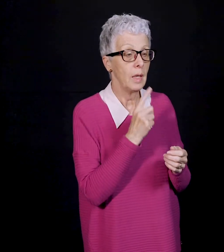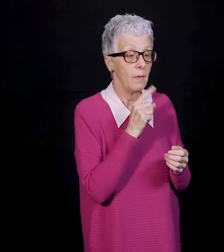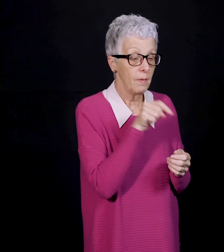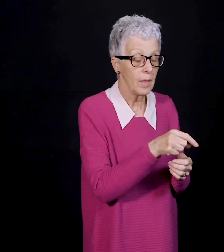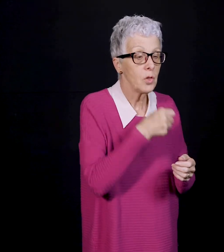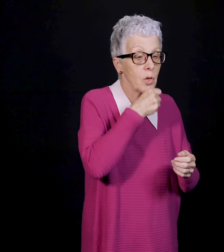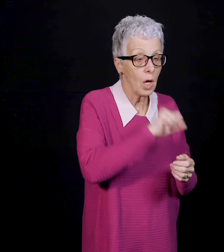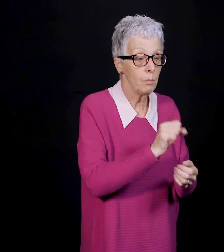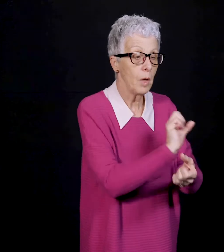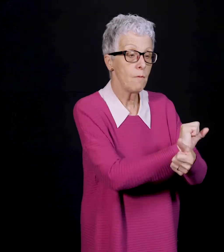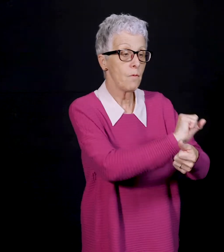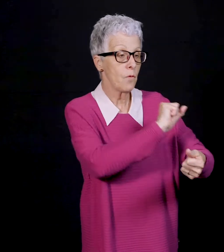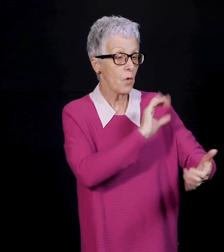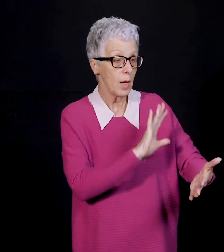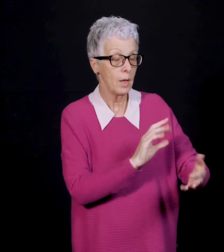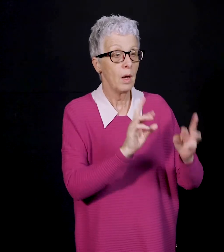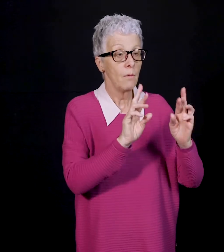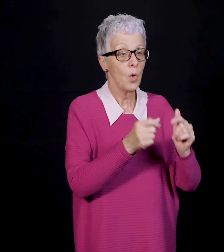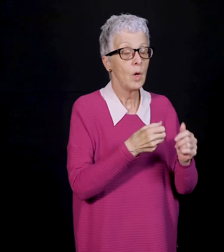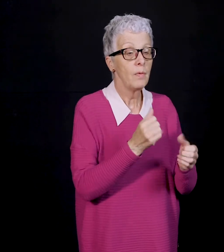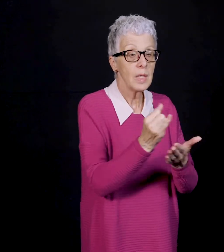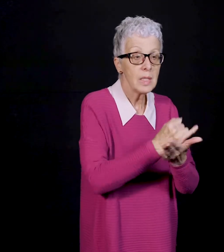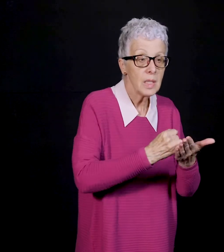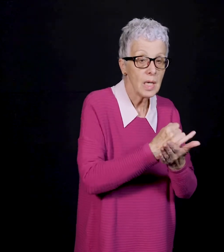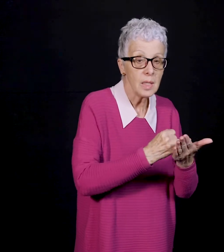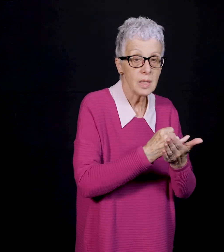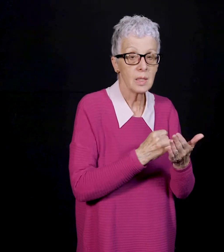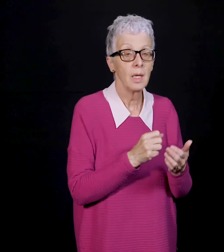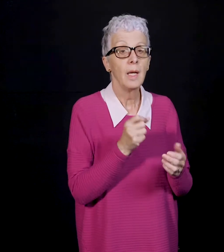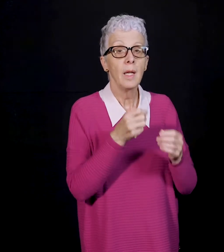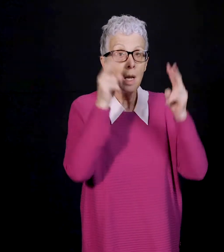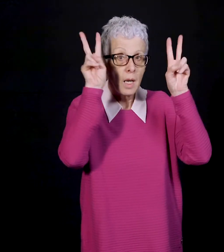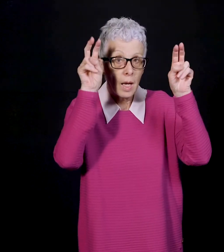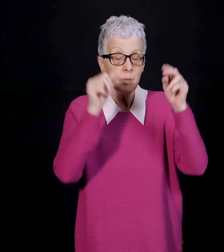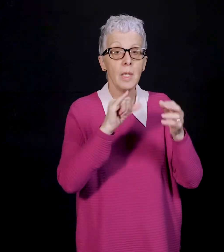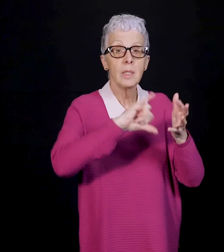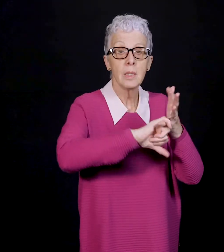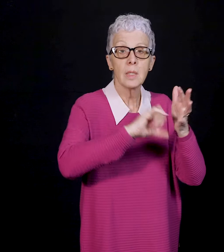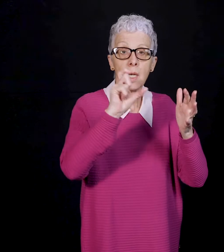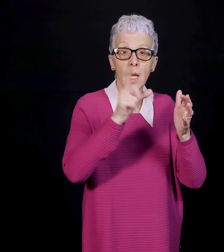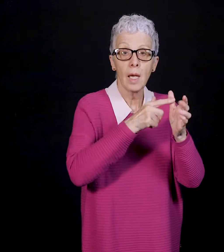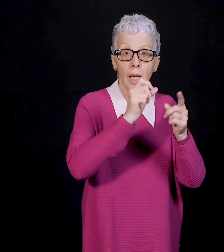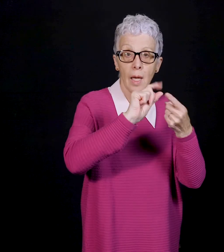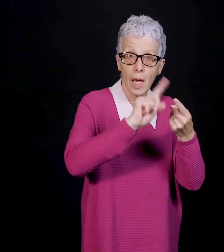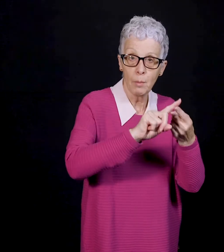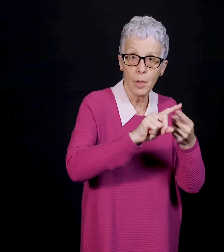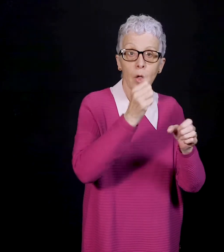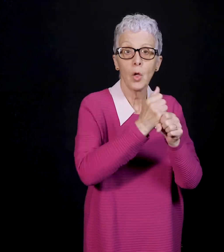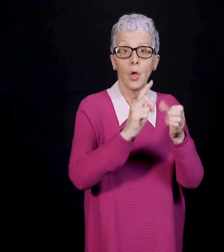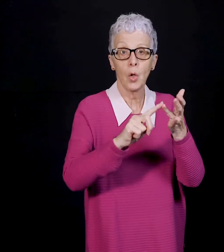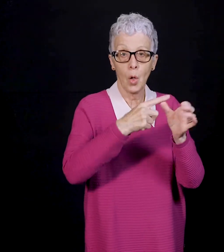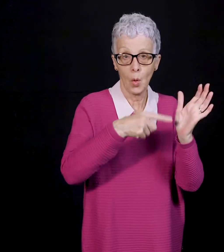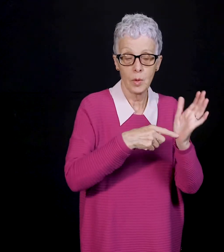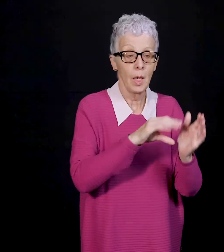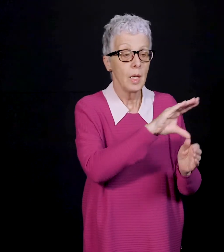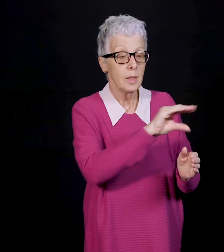and taken out into the wilderness, never ever to be seen again. It's what we call the scapegoat, the sins of Israel laid upon its head. But he would take the blood